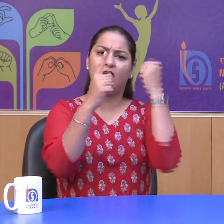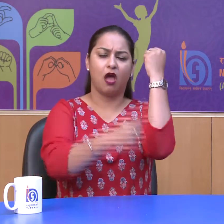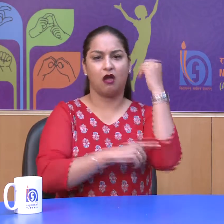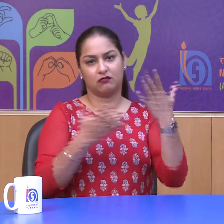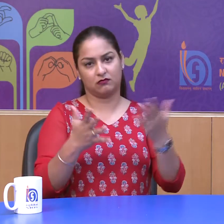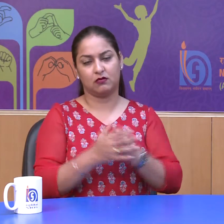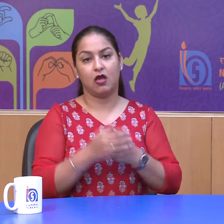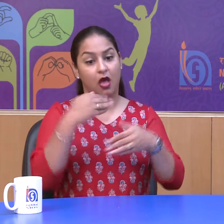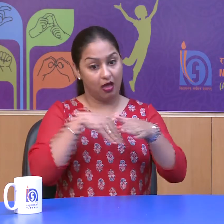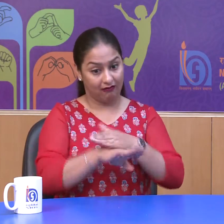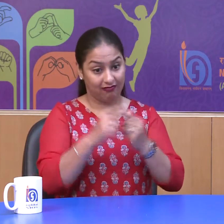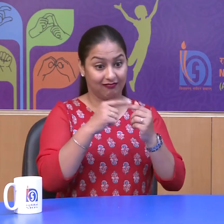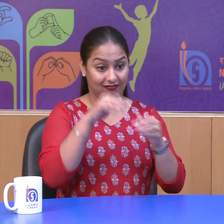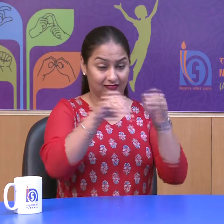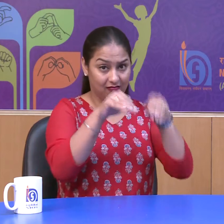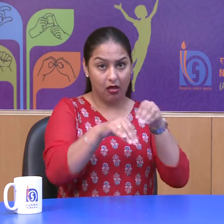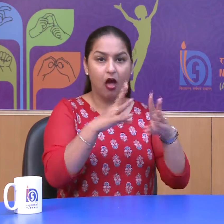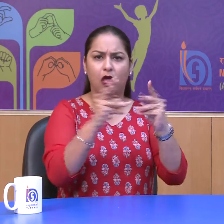their voting in elections.